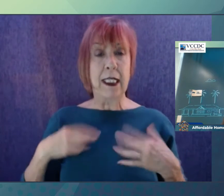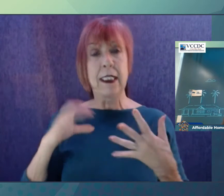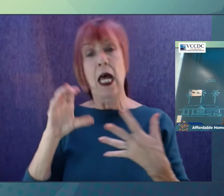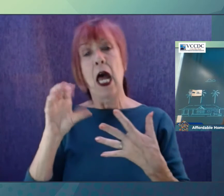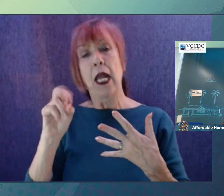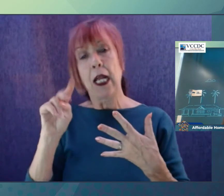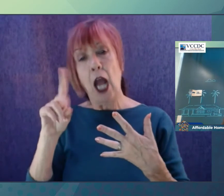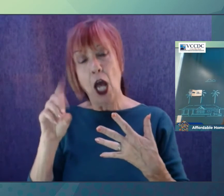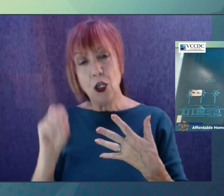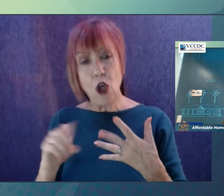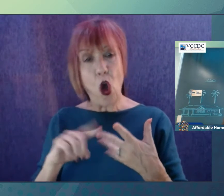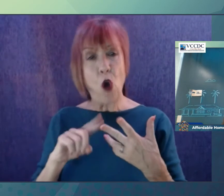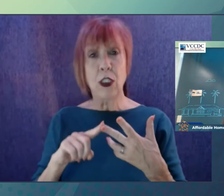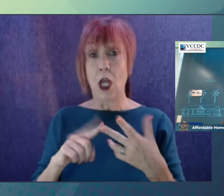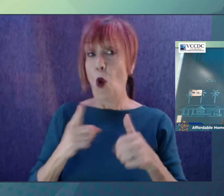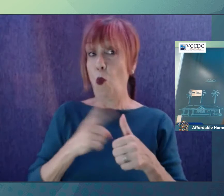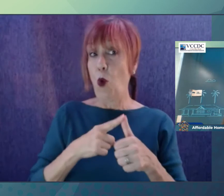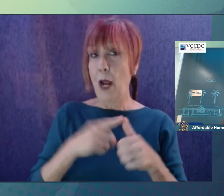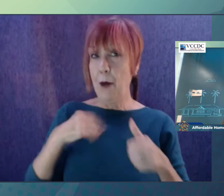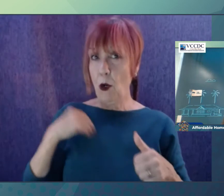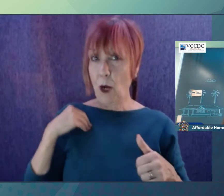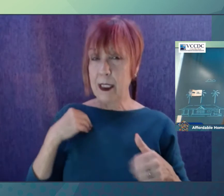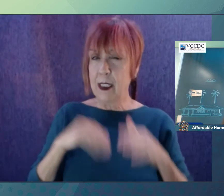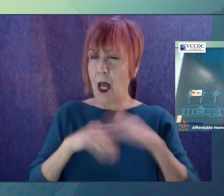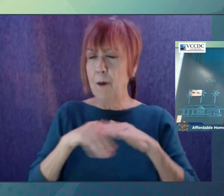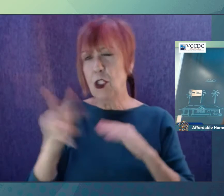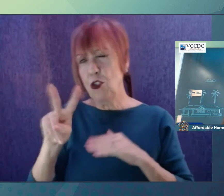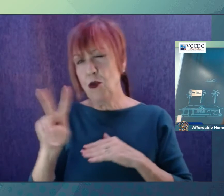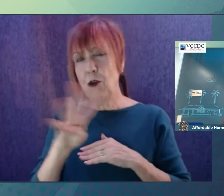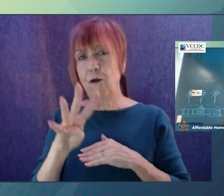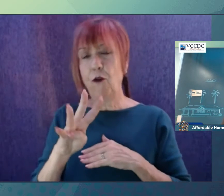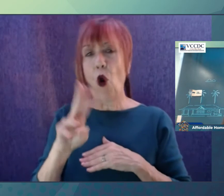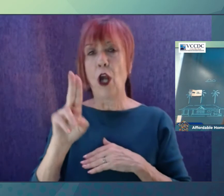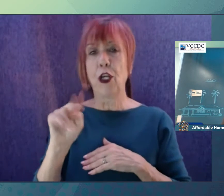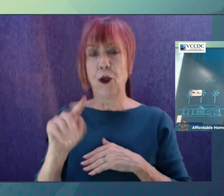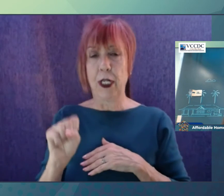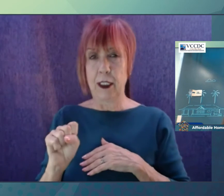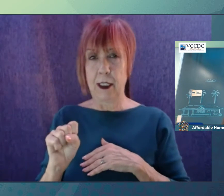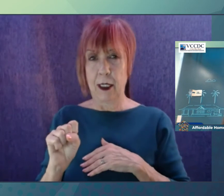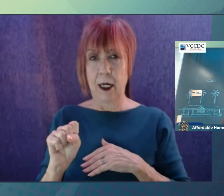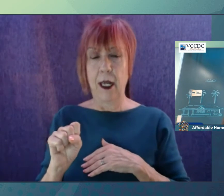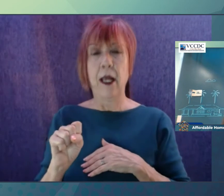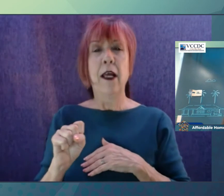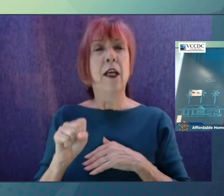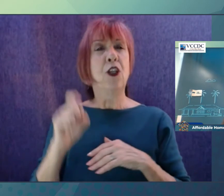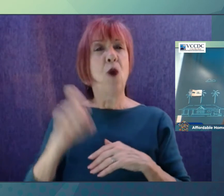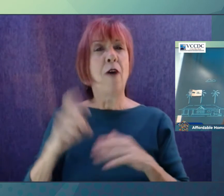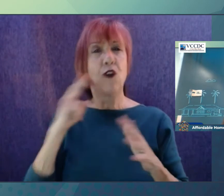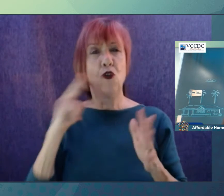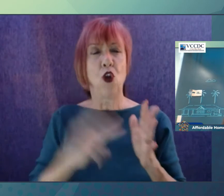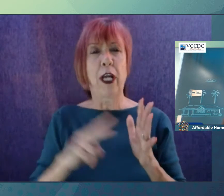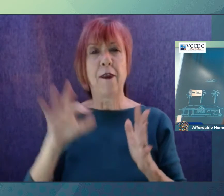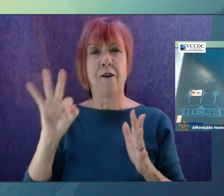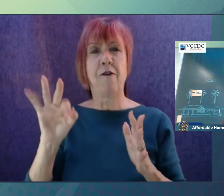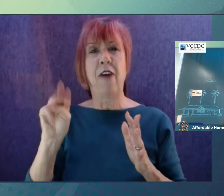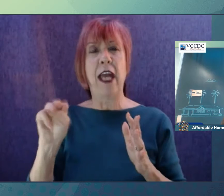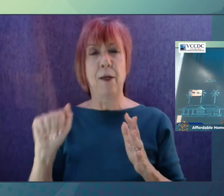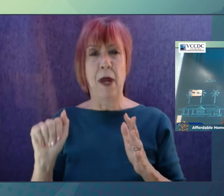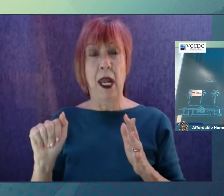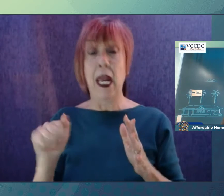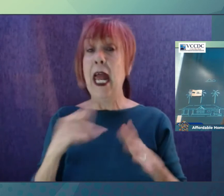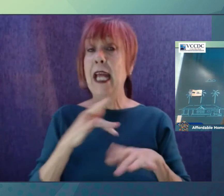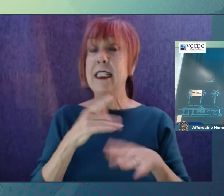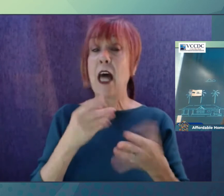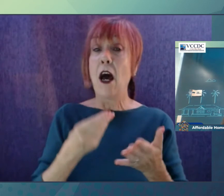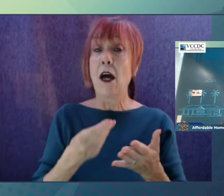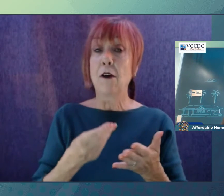residences only up to 2 to 4 units, and some have reduced LTVs if you look at the Fannie Mae Home Ready piece. This is available on